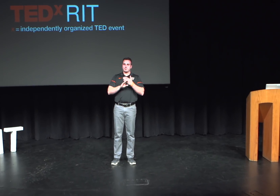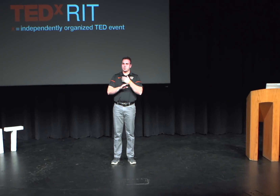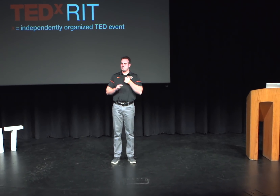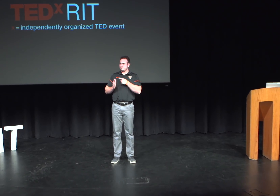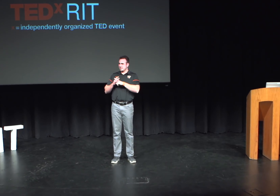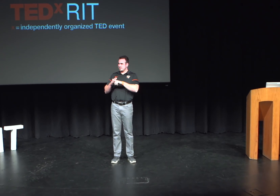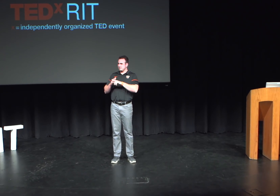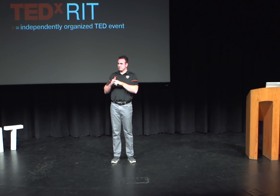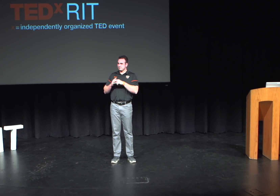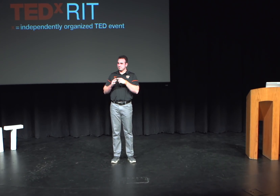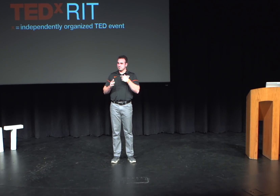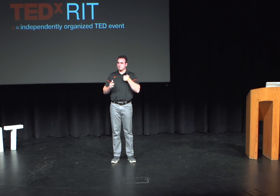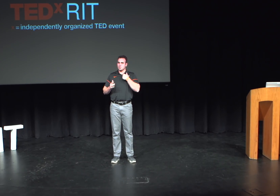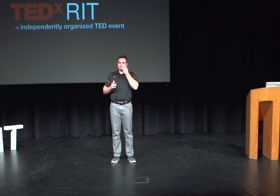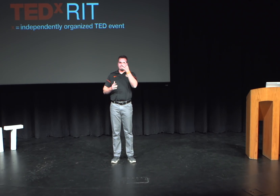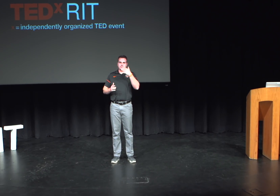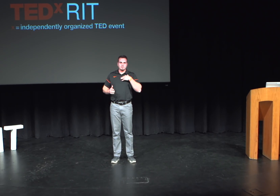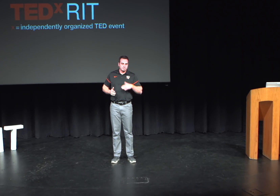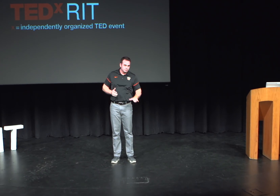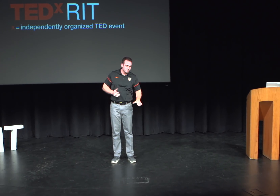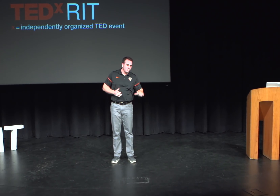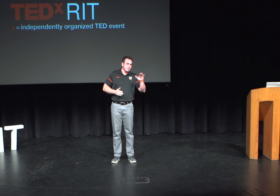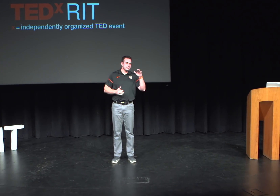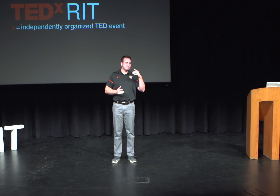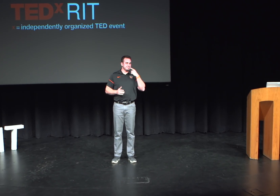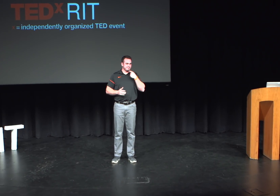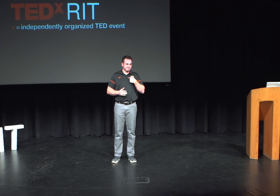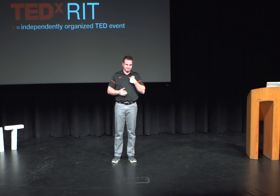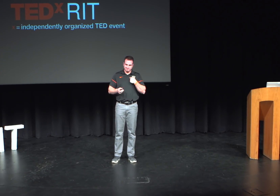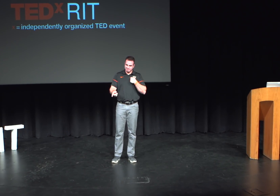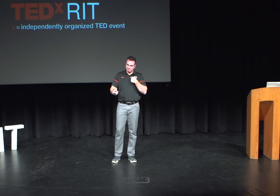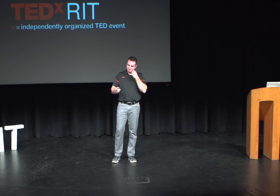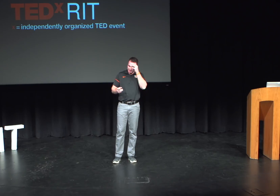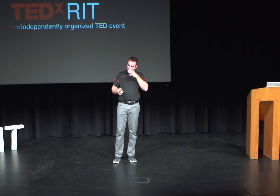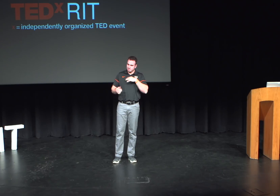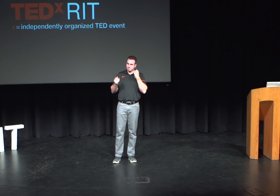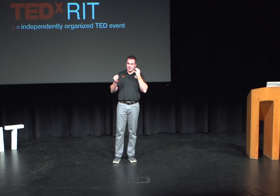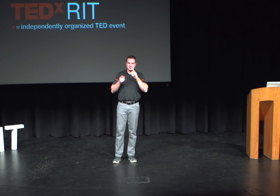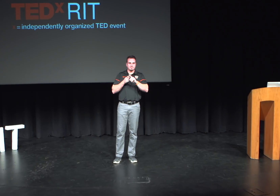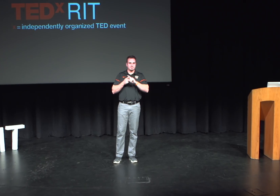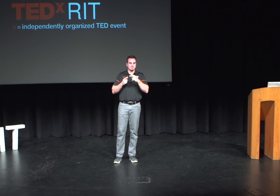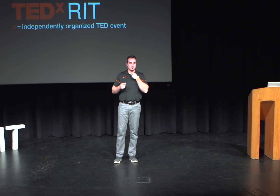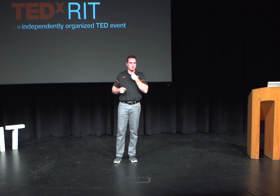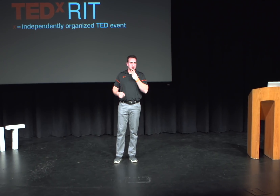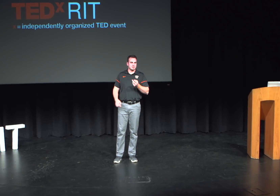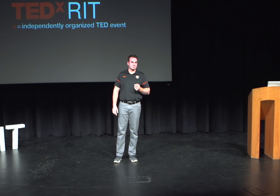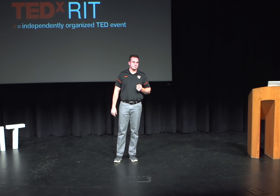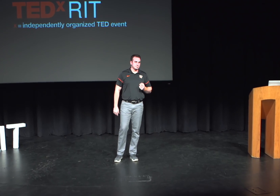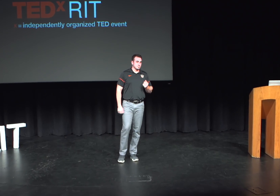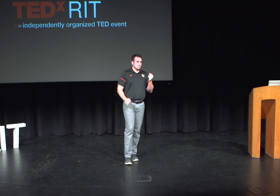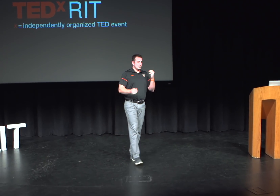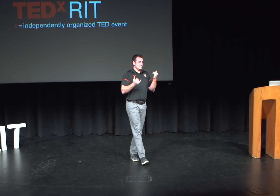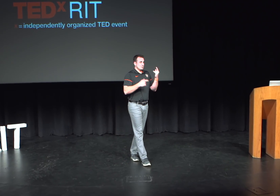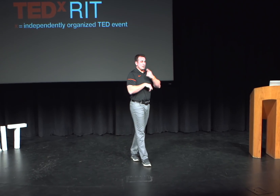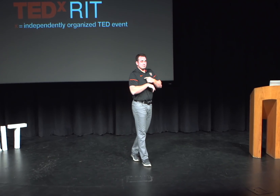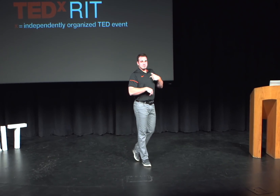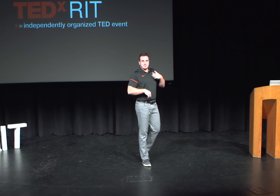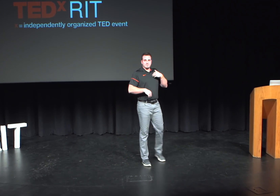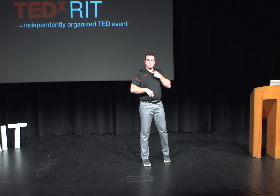Before we begin, growing up, I've always been told that I'm a man of many different voices. So here I am today, taking on